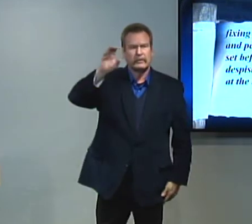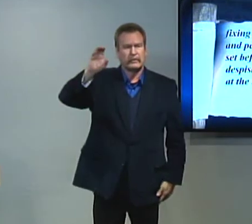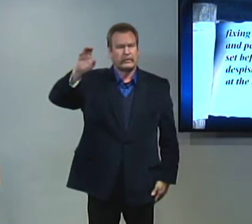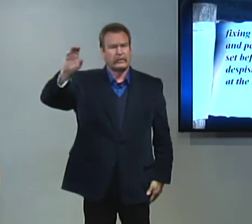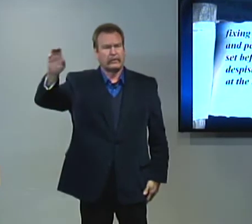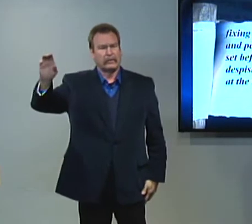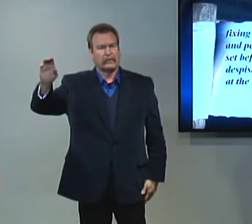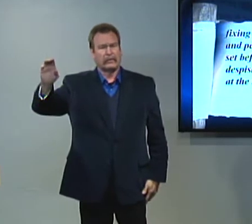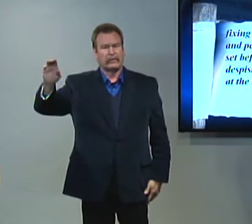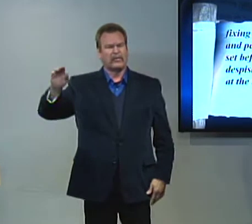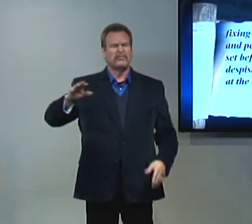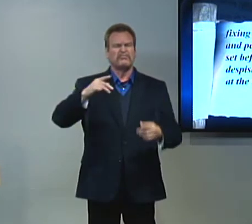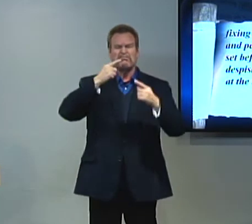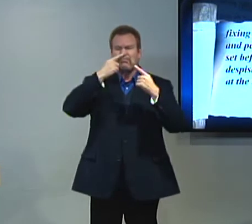cross,